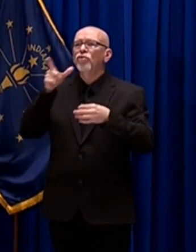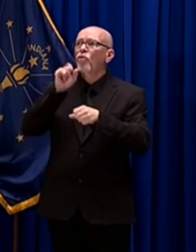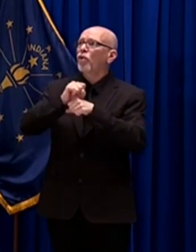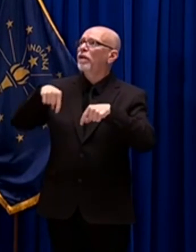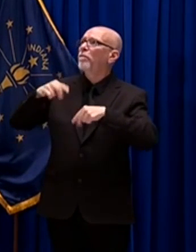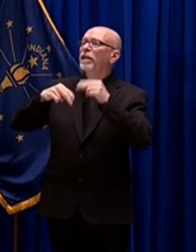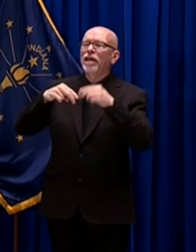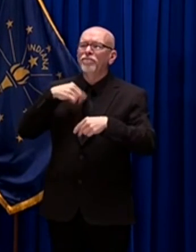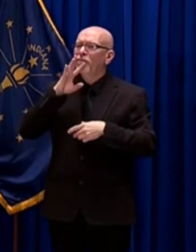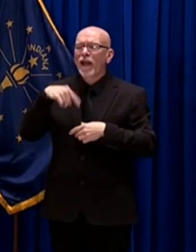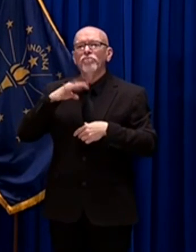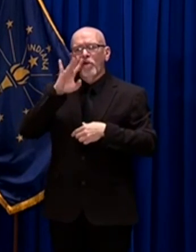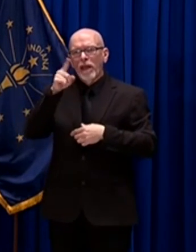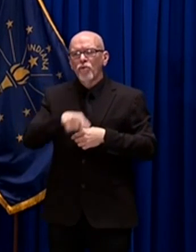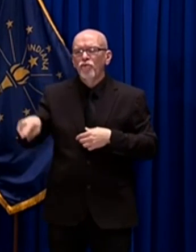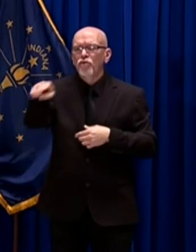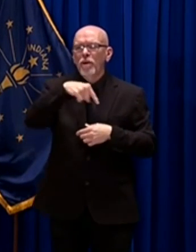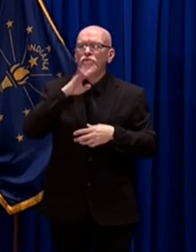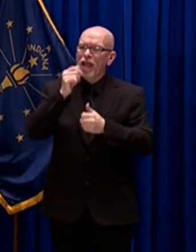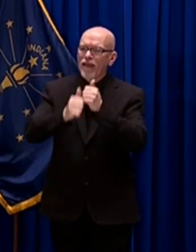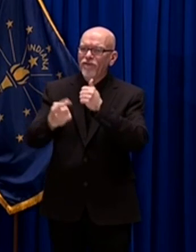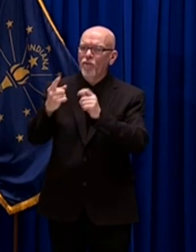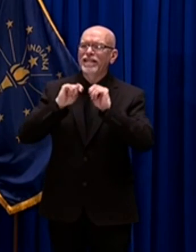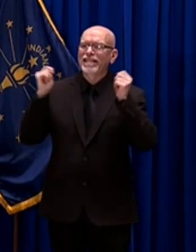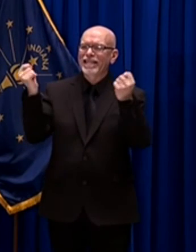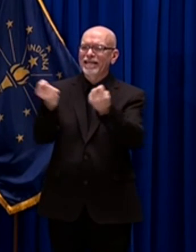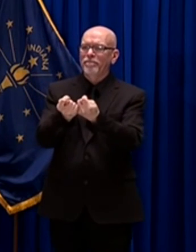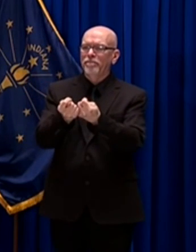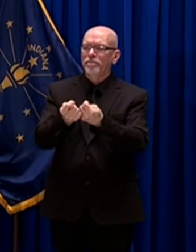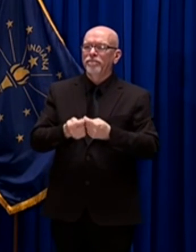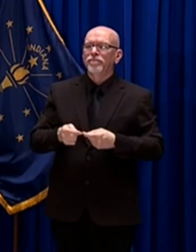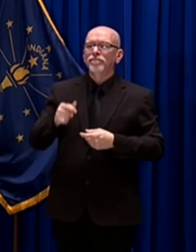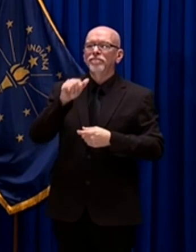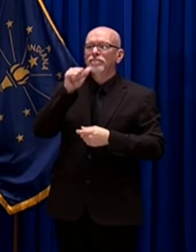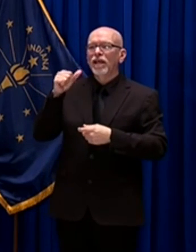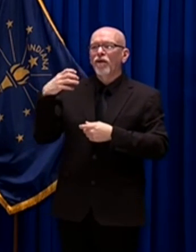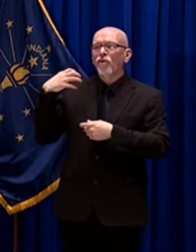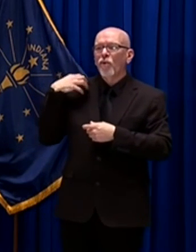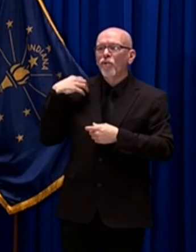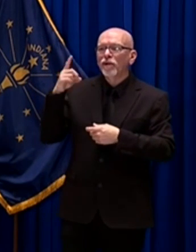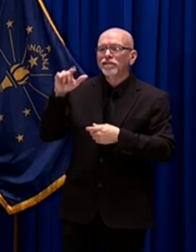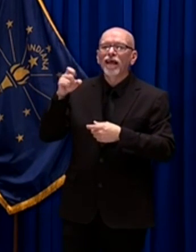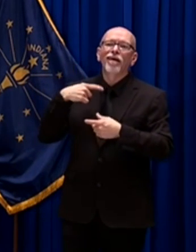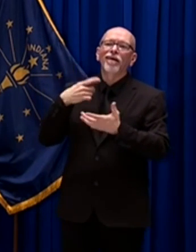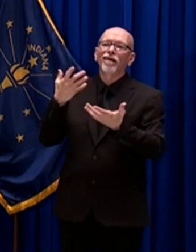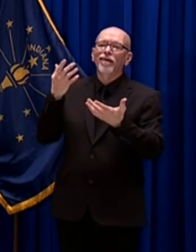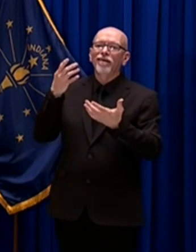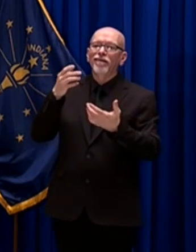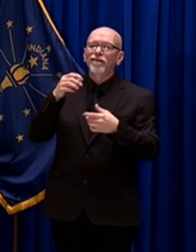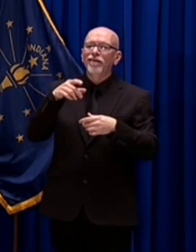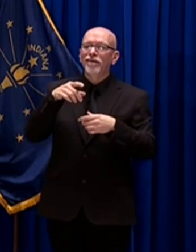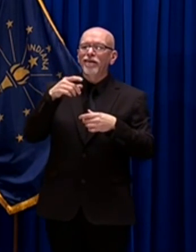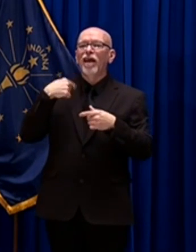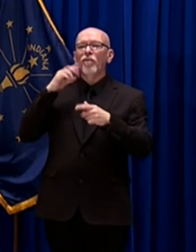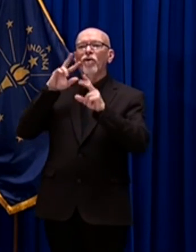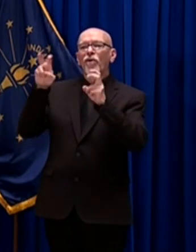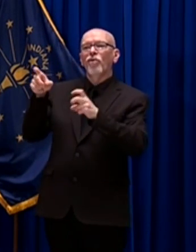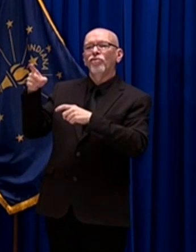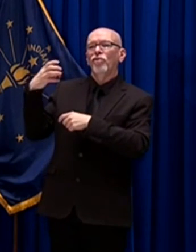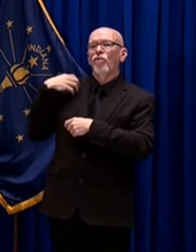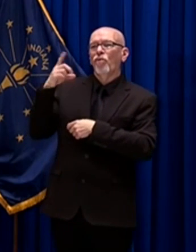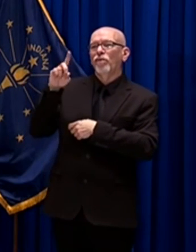building. I'm talking about everybody. And I'll quote Coach Dale. I do a lot anyway, but I'll quote Coach